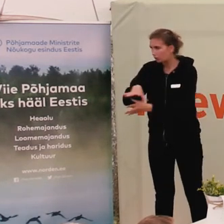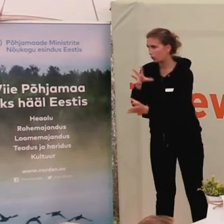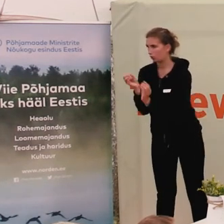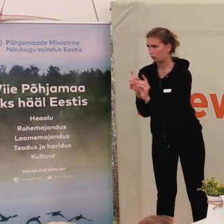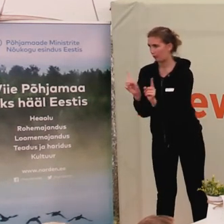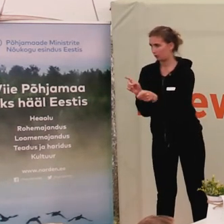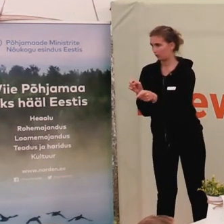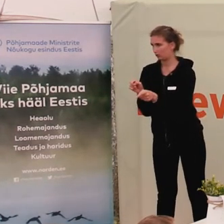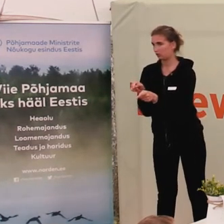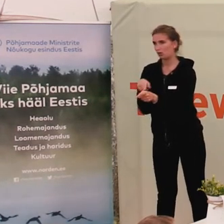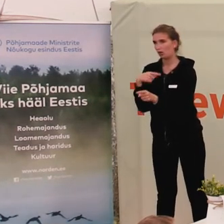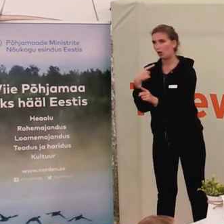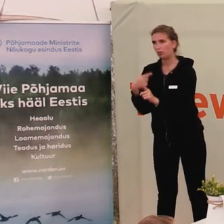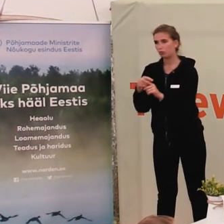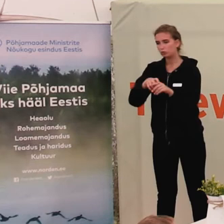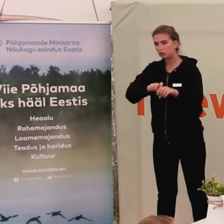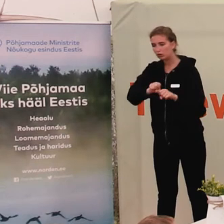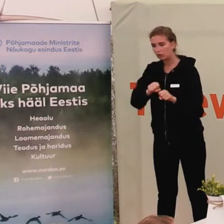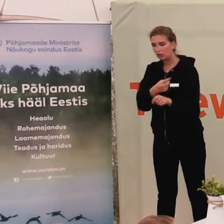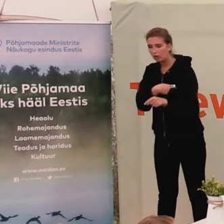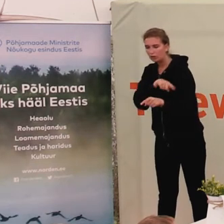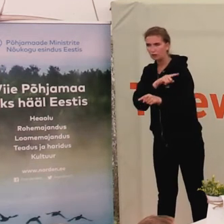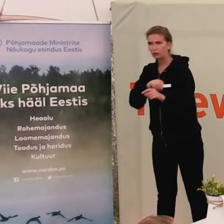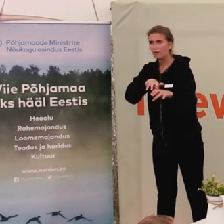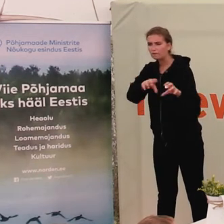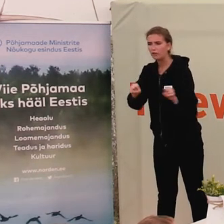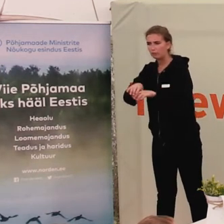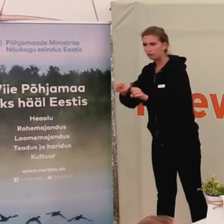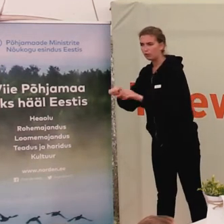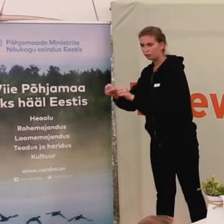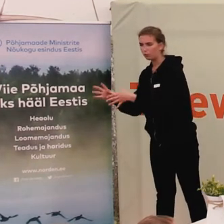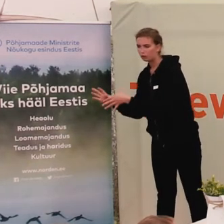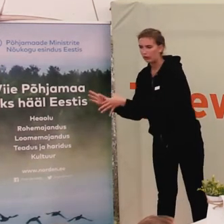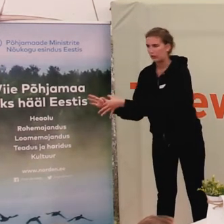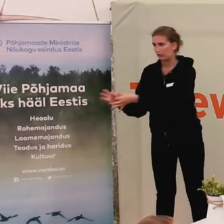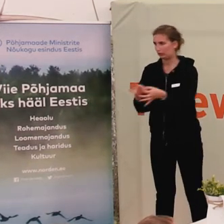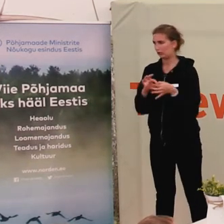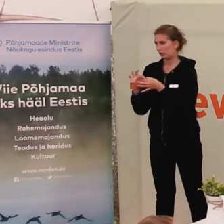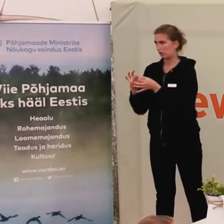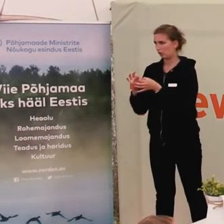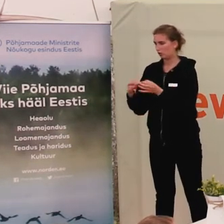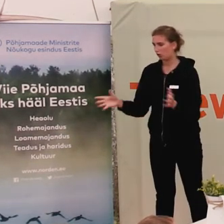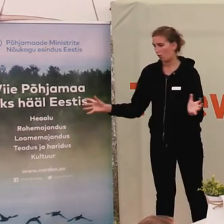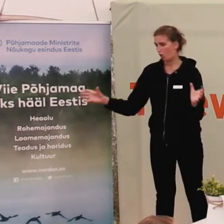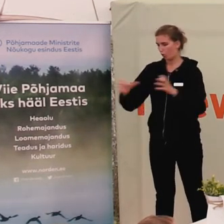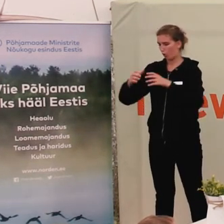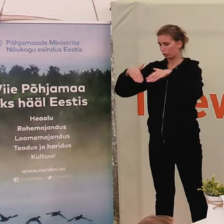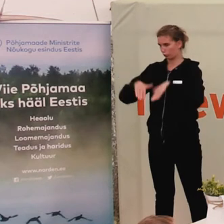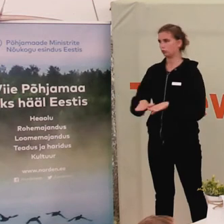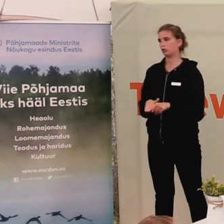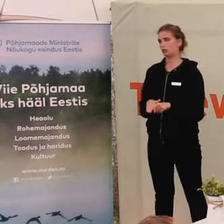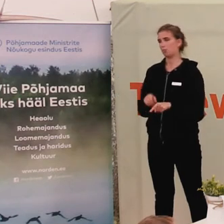unite all the forces to give adequate analysis to these decisions. Mm-hmm. That would be